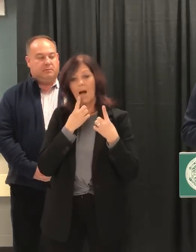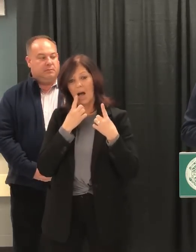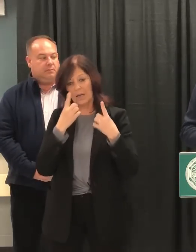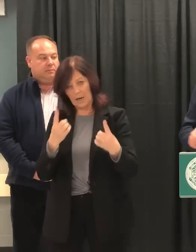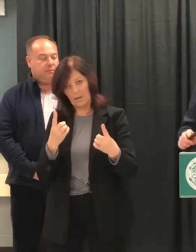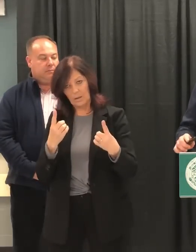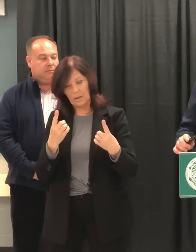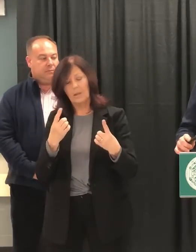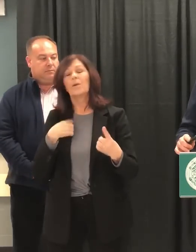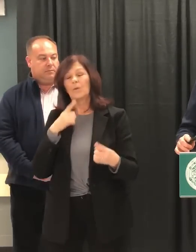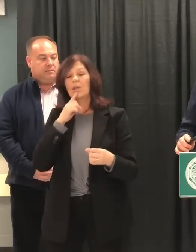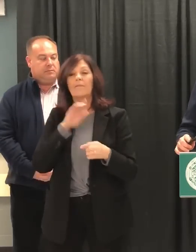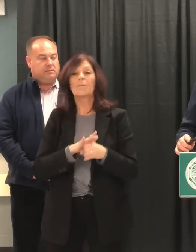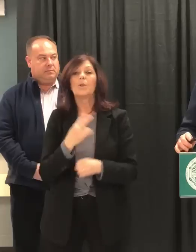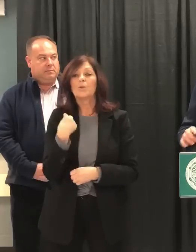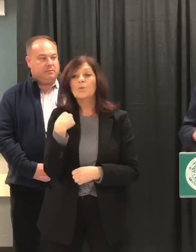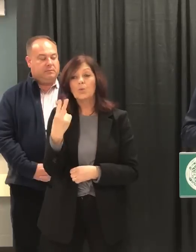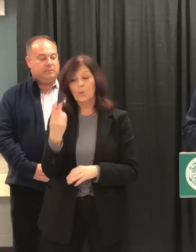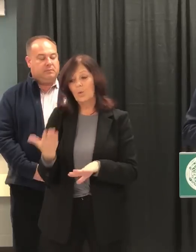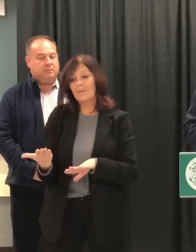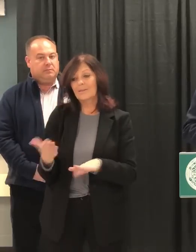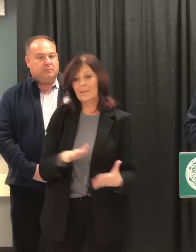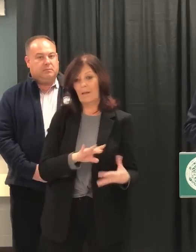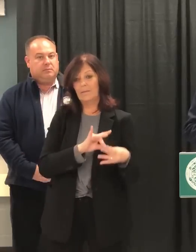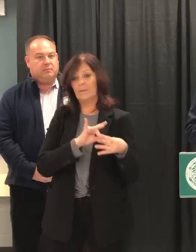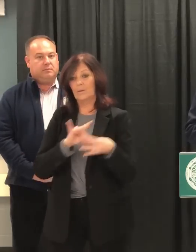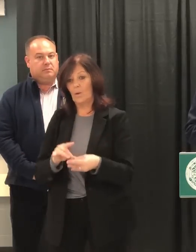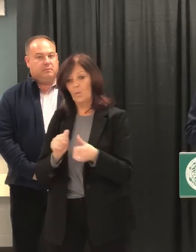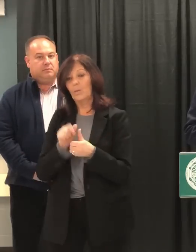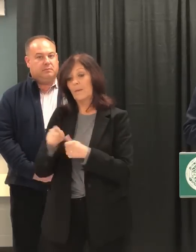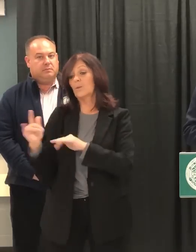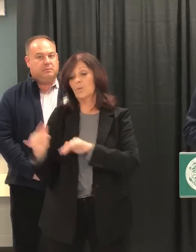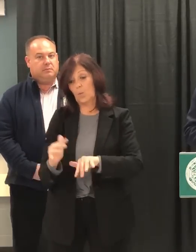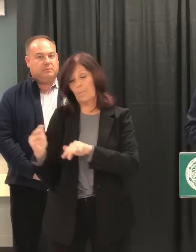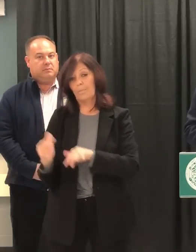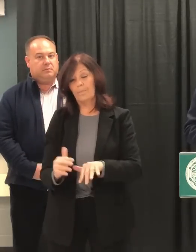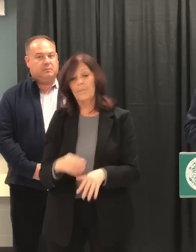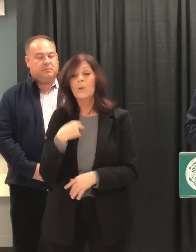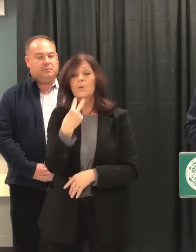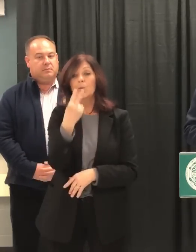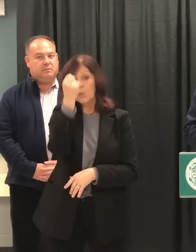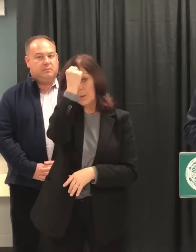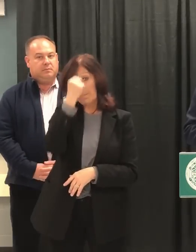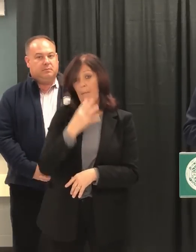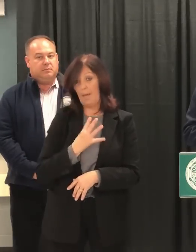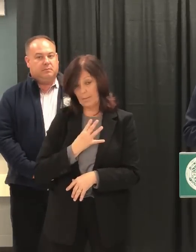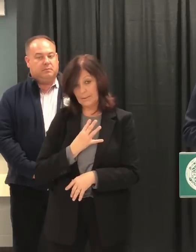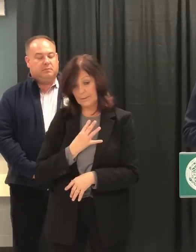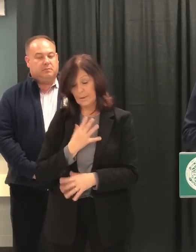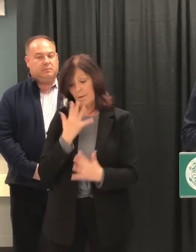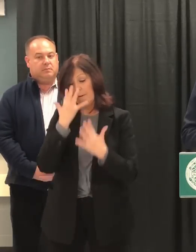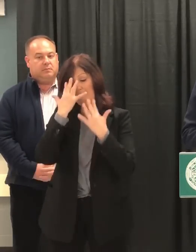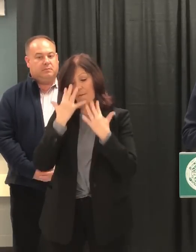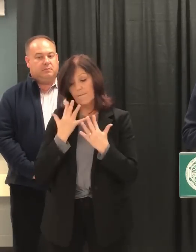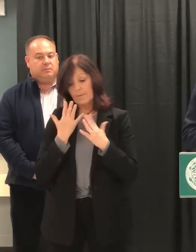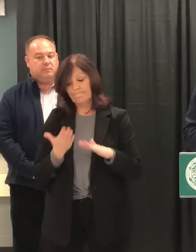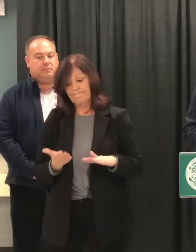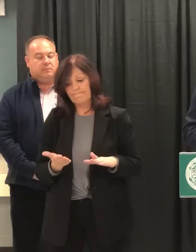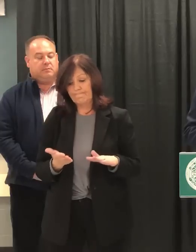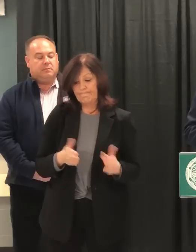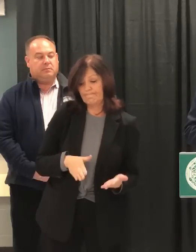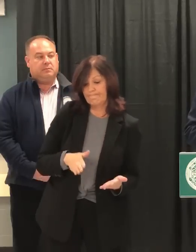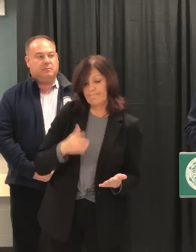that we have confirmed 2 deaths associated with this storm. 2 males who have unfortunately have perished as